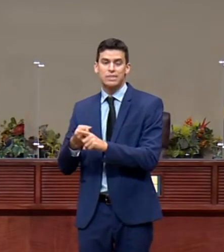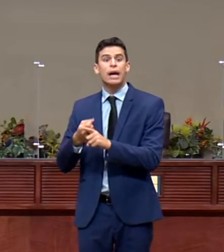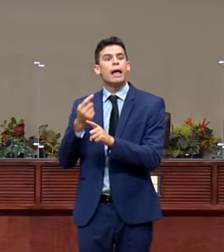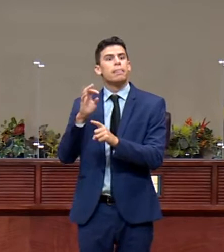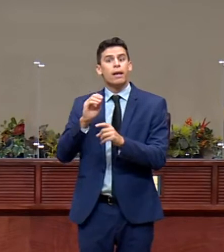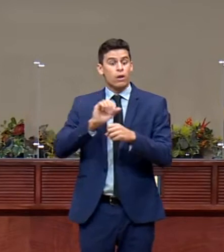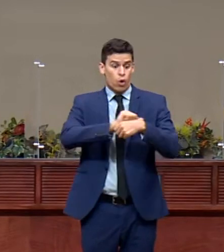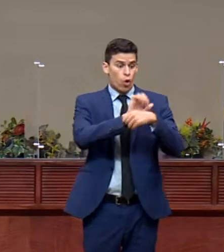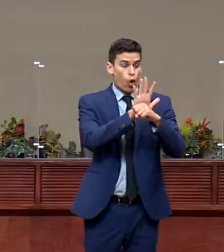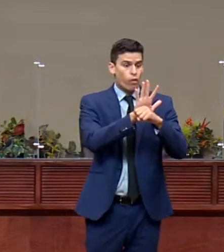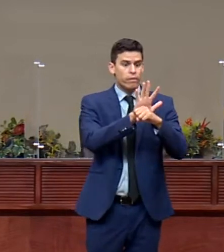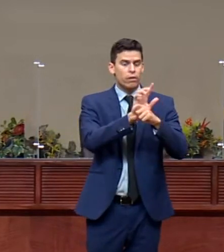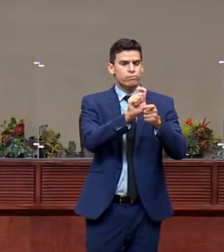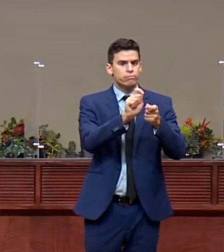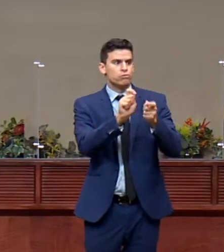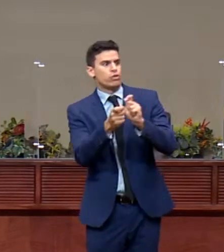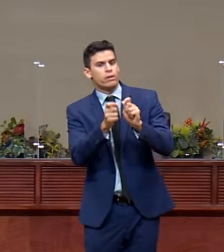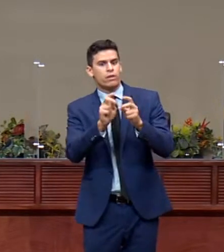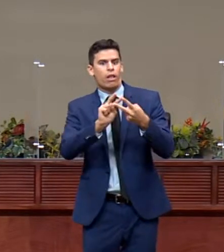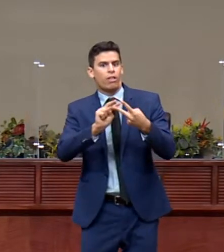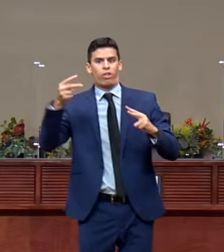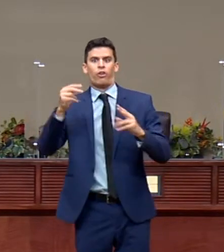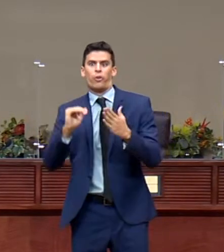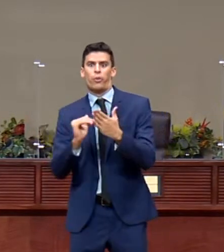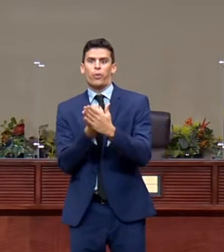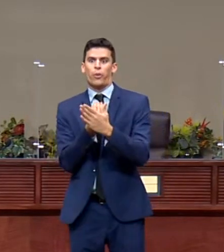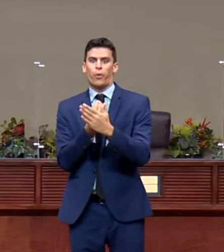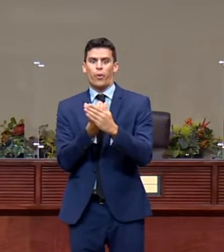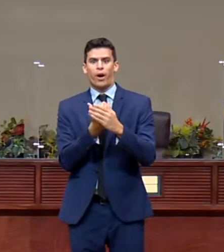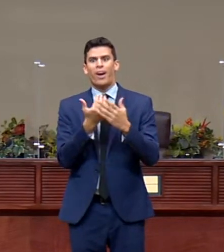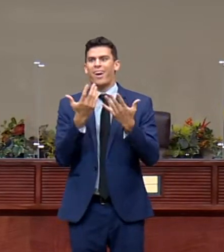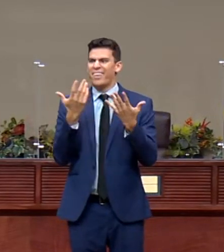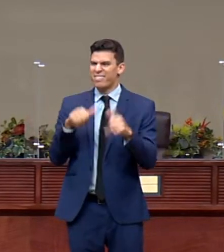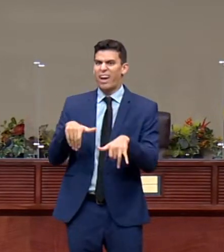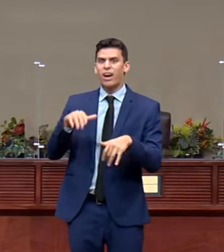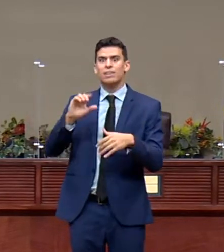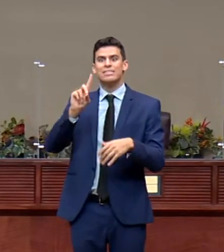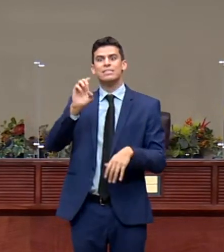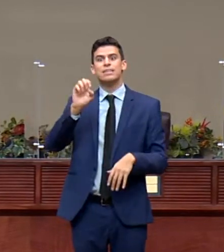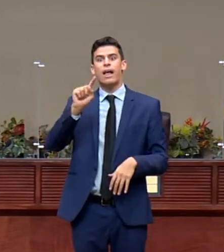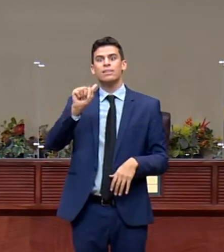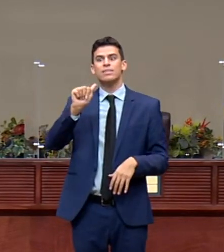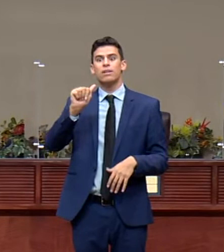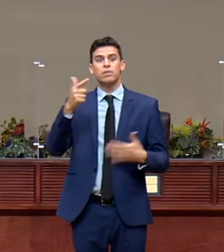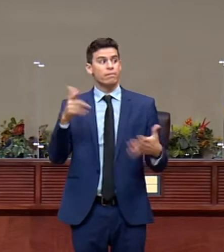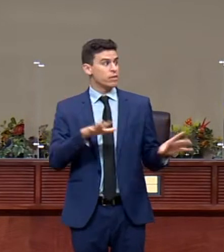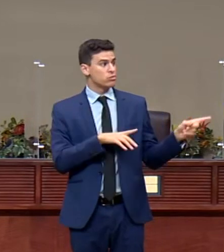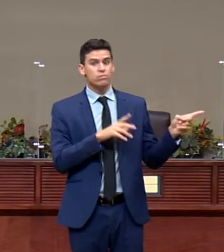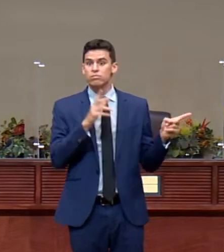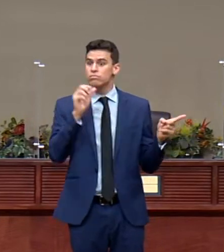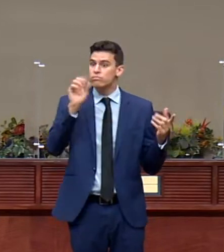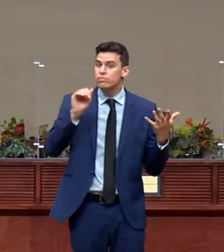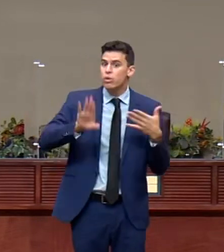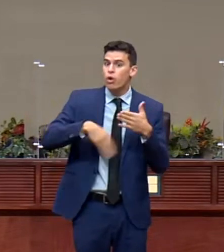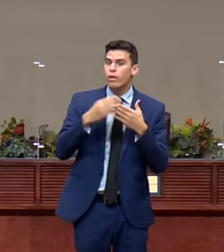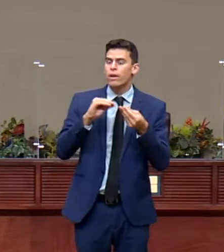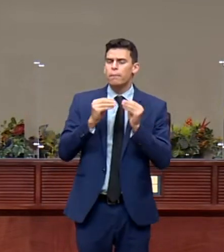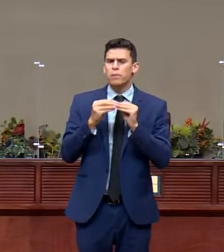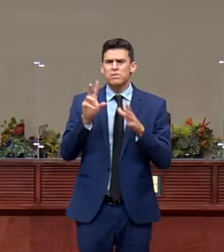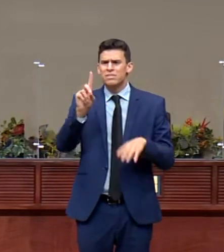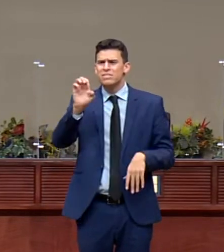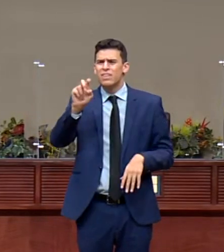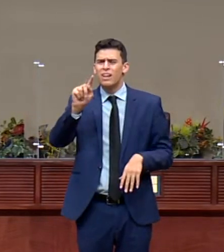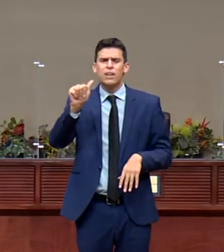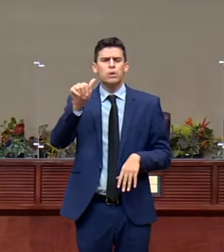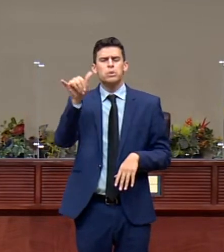variant. And as Dr. Pino has just shared with us, the ravages of Delta have exceeded anything that we